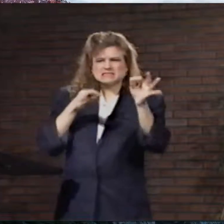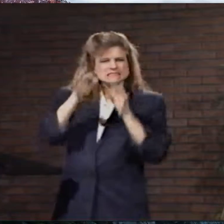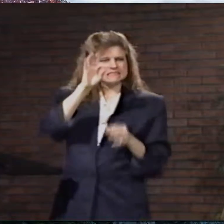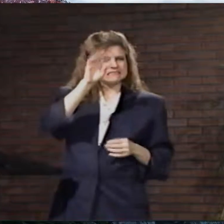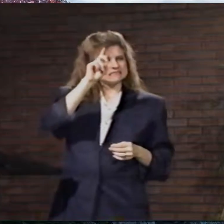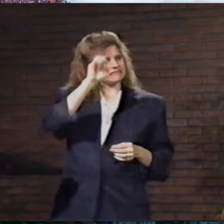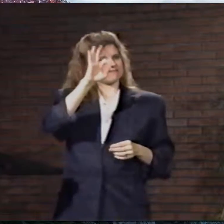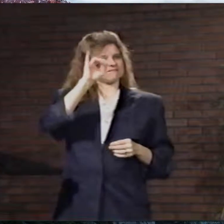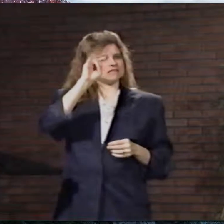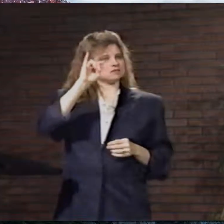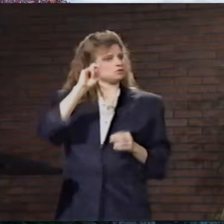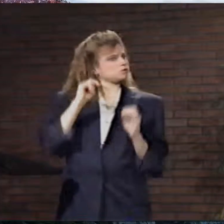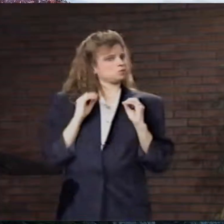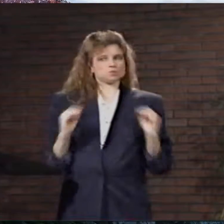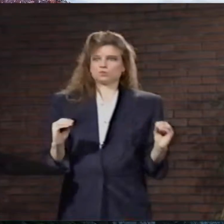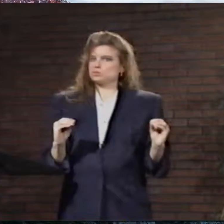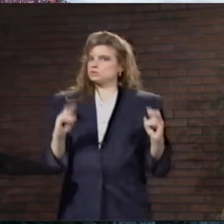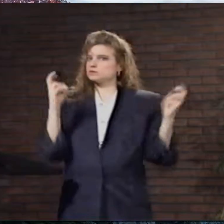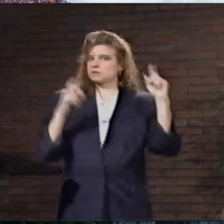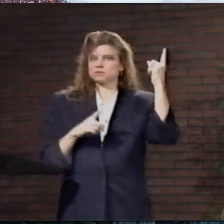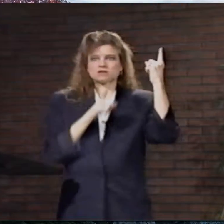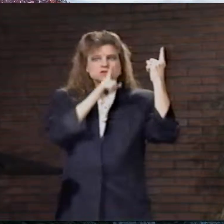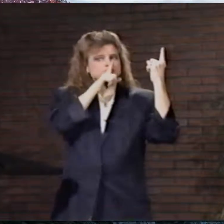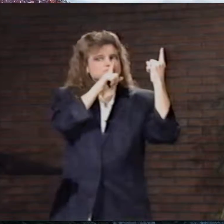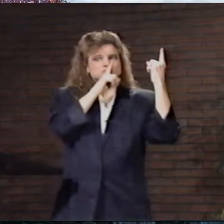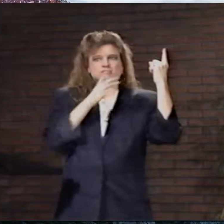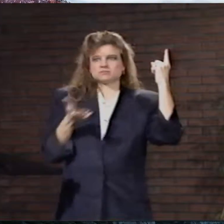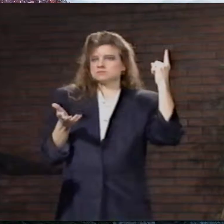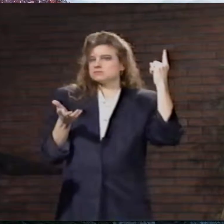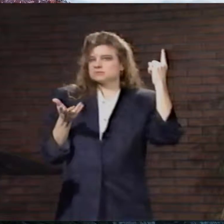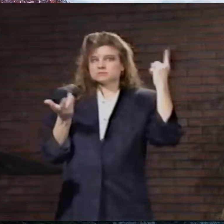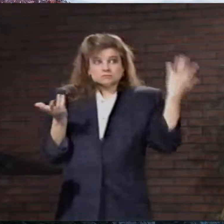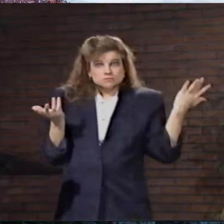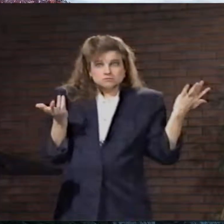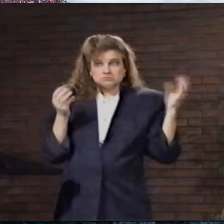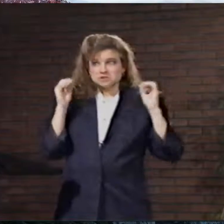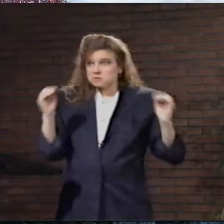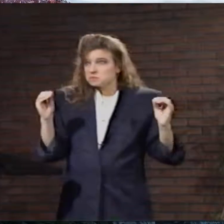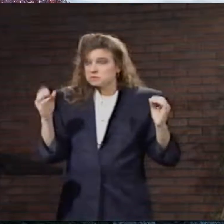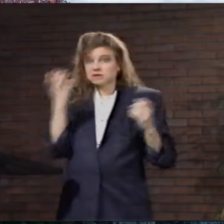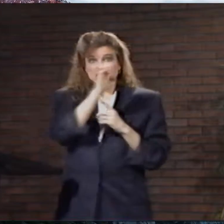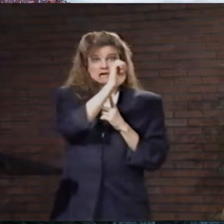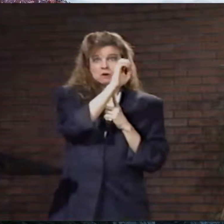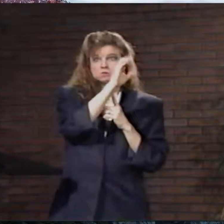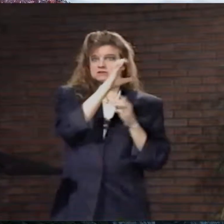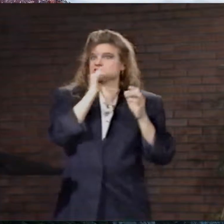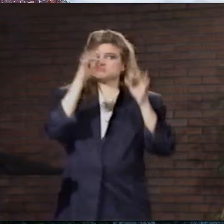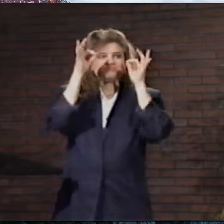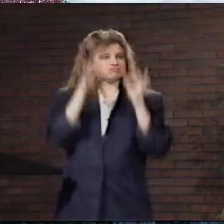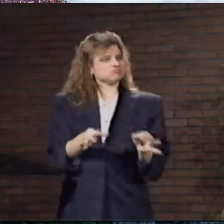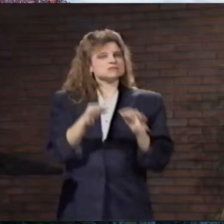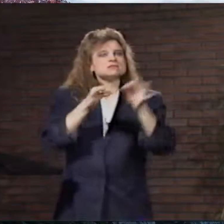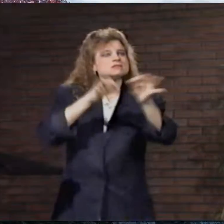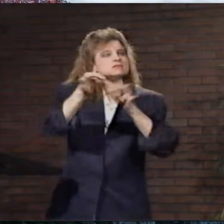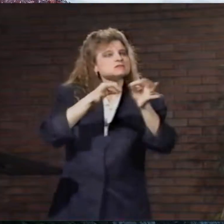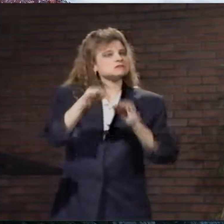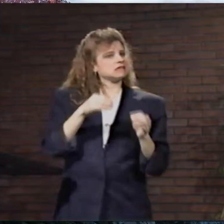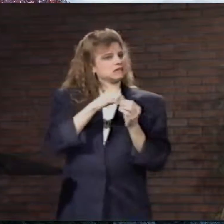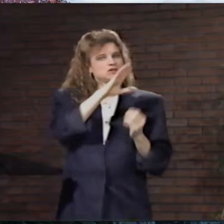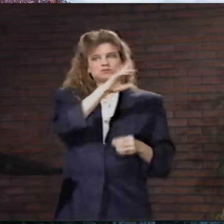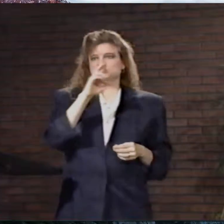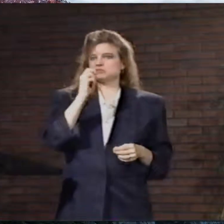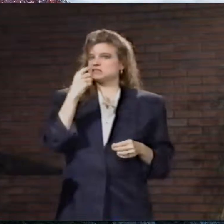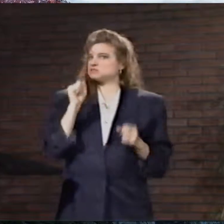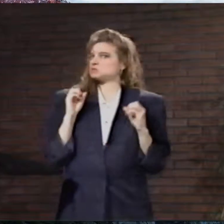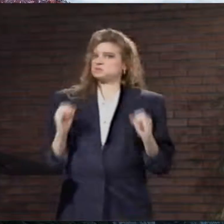One issue is that there's no definition of a qualified interpreter. They just say you need a qualified interpreter.